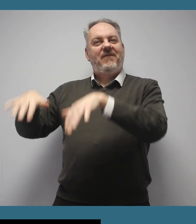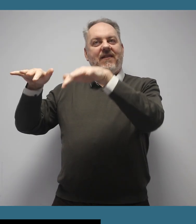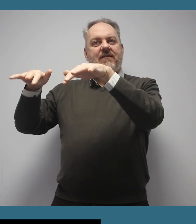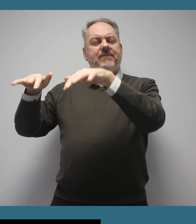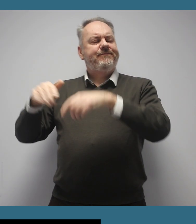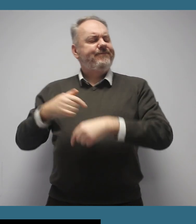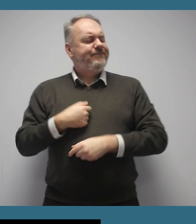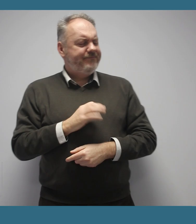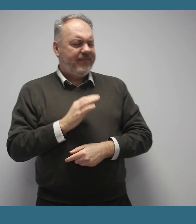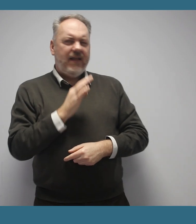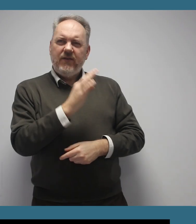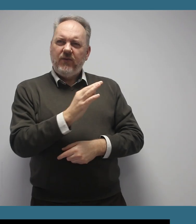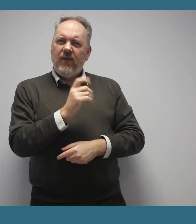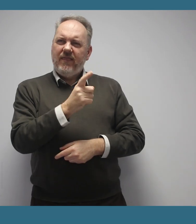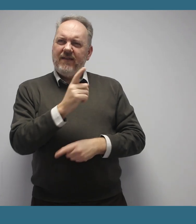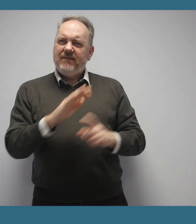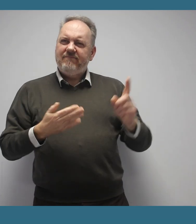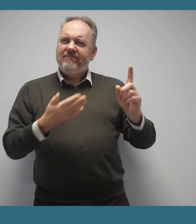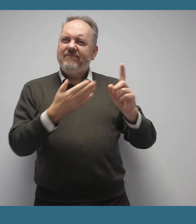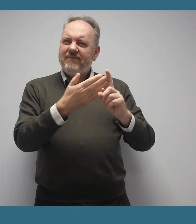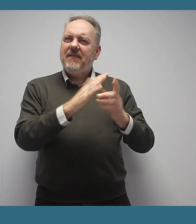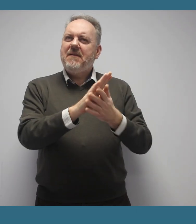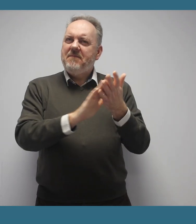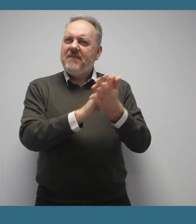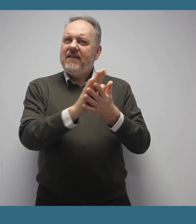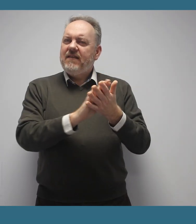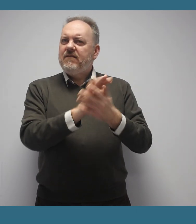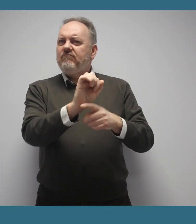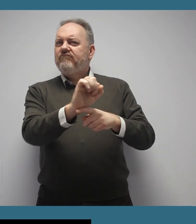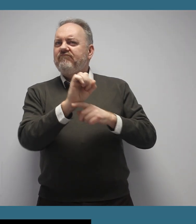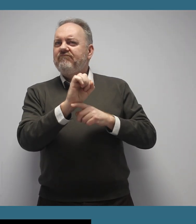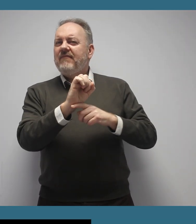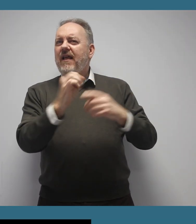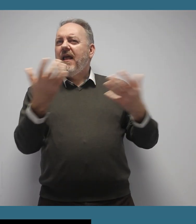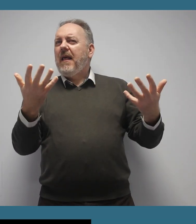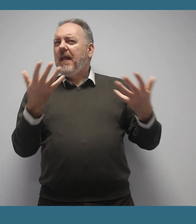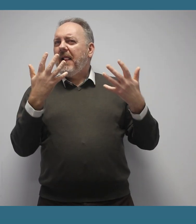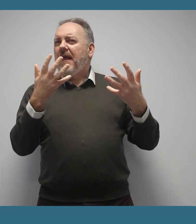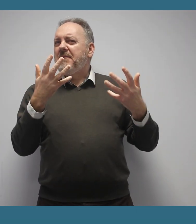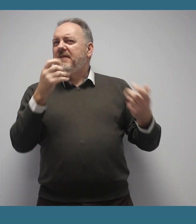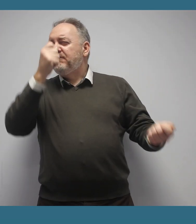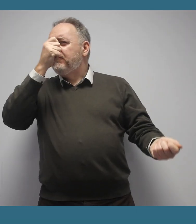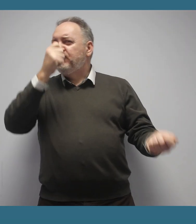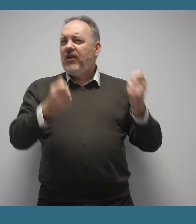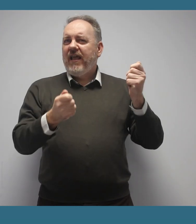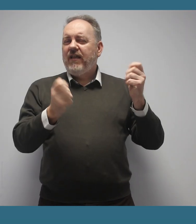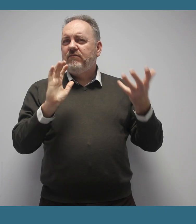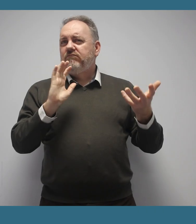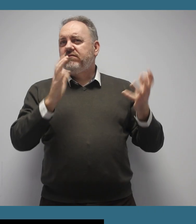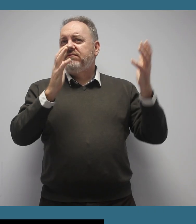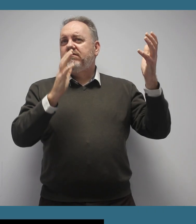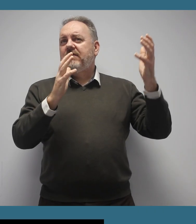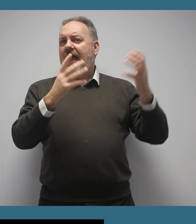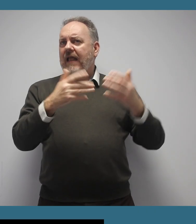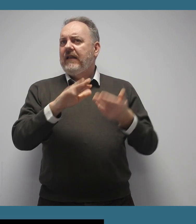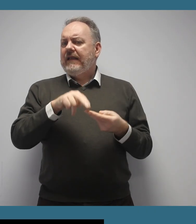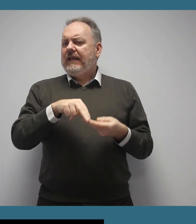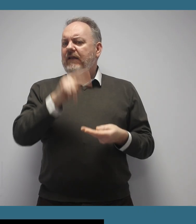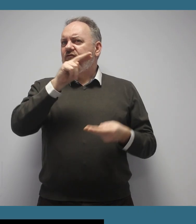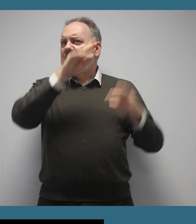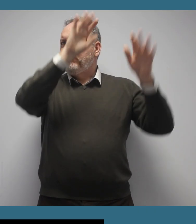measure is very useful against, you know, the climate change and the amount of rainfall that's fallen, and the ability for the area to deal